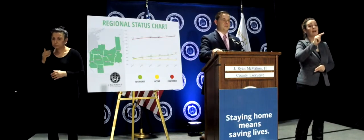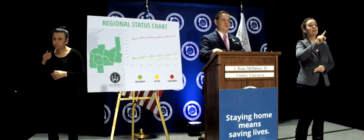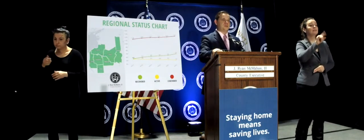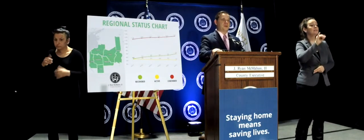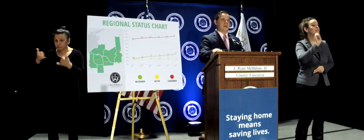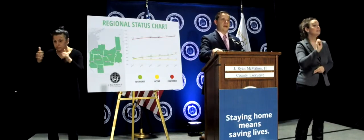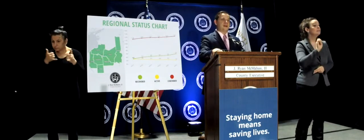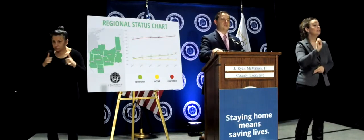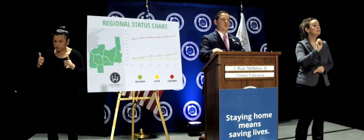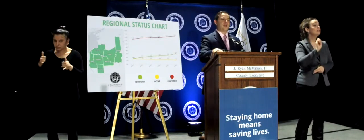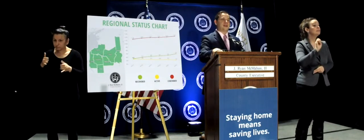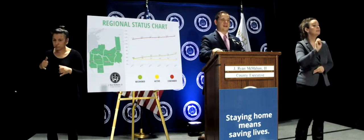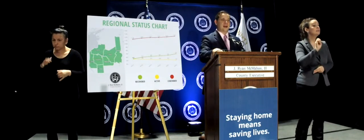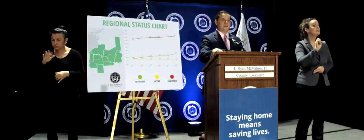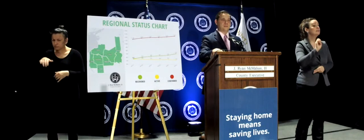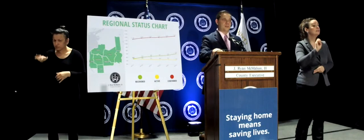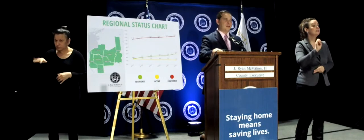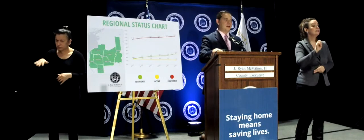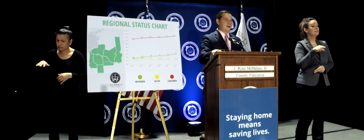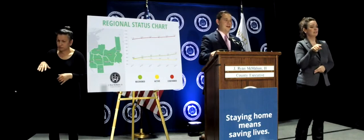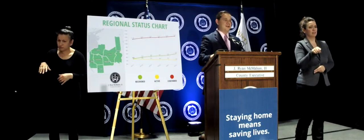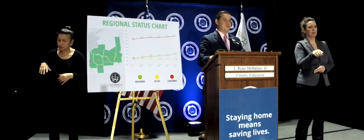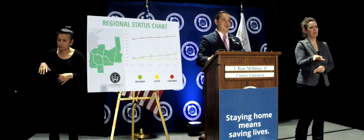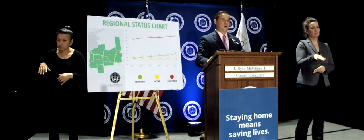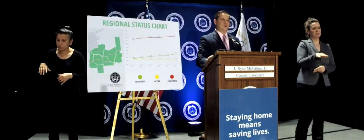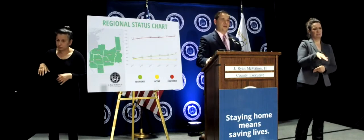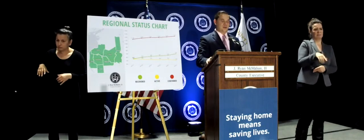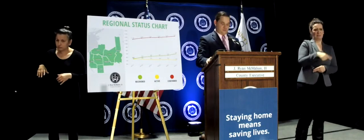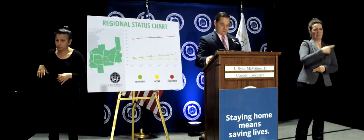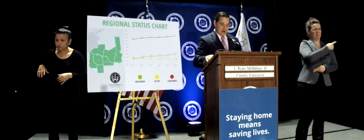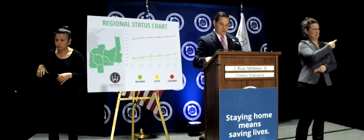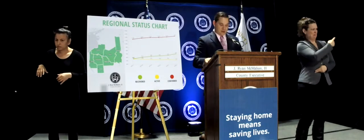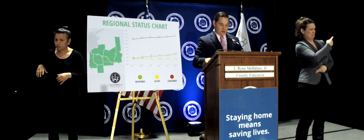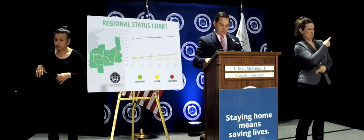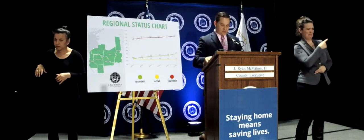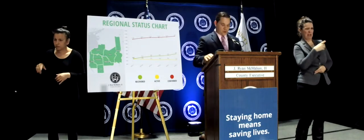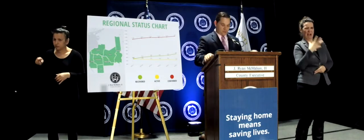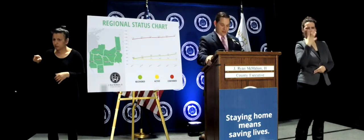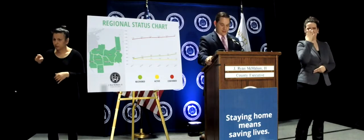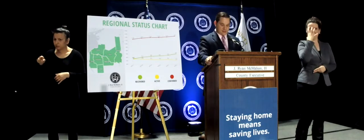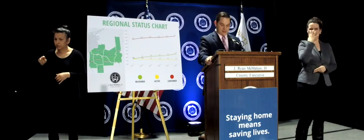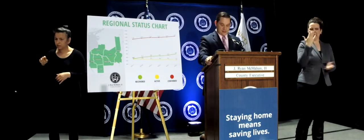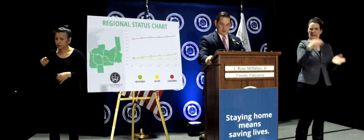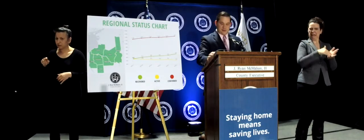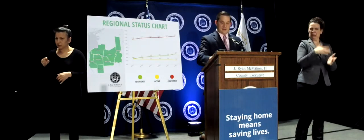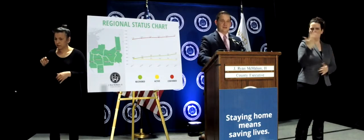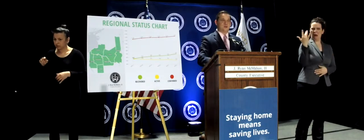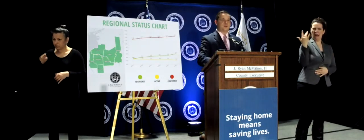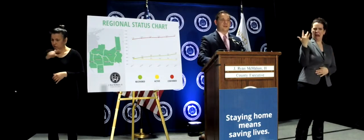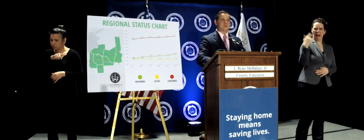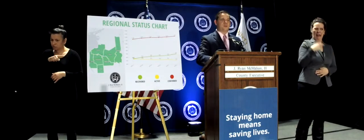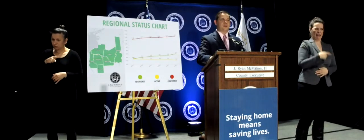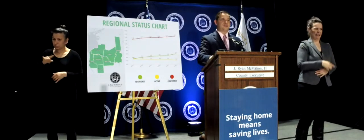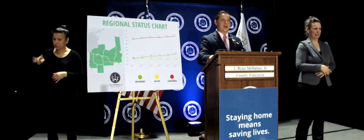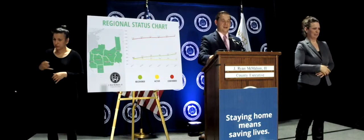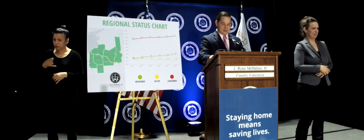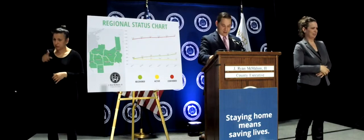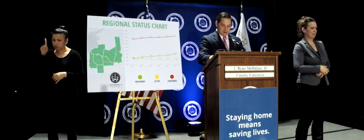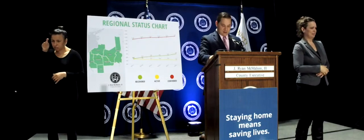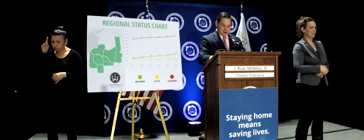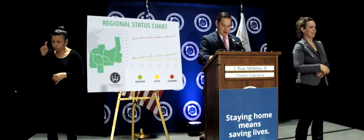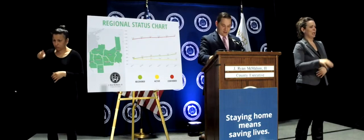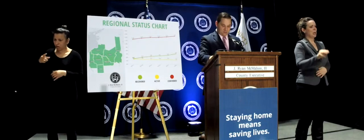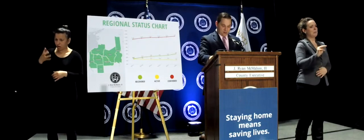mother, "Mr. McMahon is cranky again," because she heard me from down the hill. So Mackenzie, thank you for keeping me in